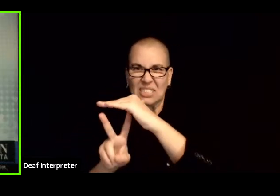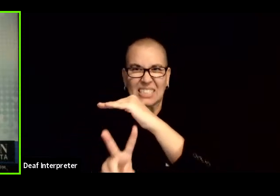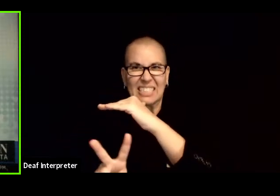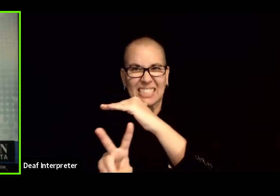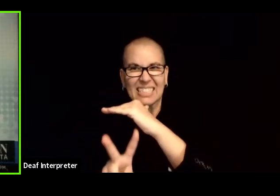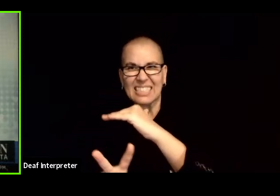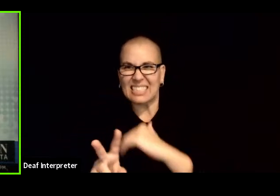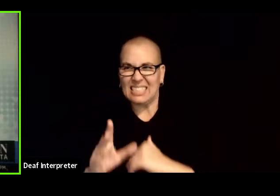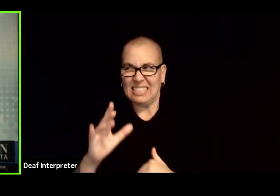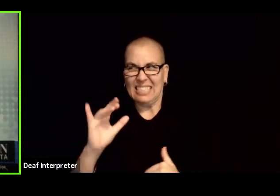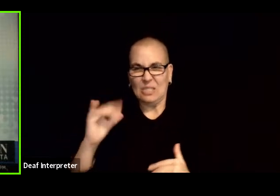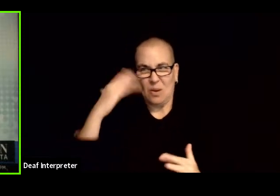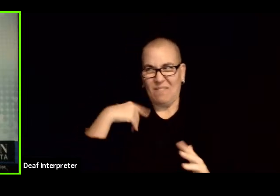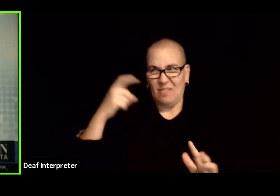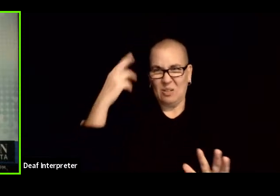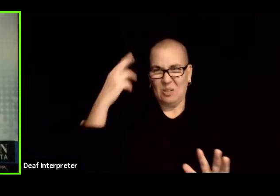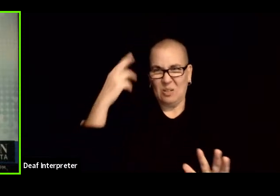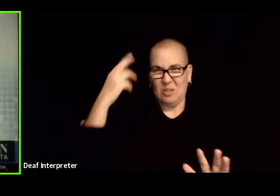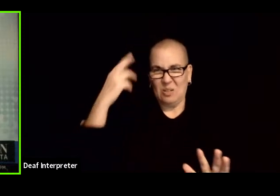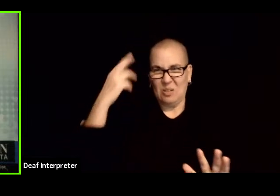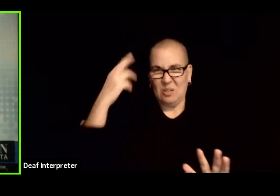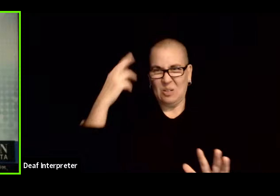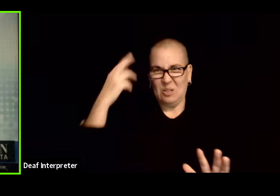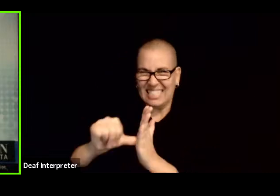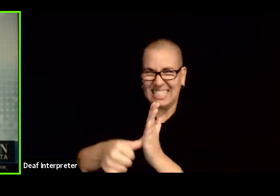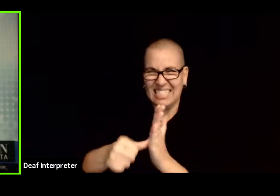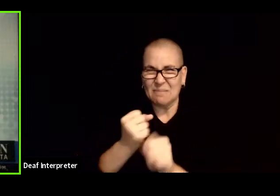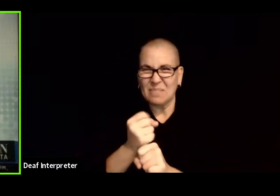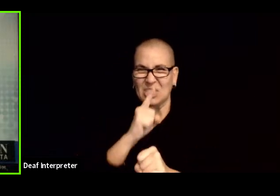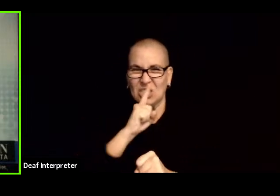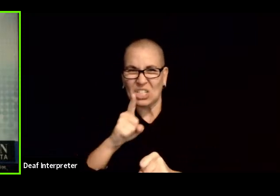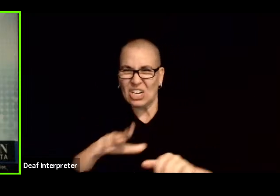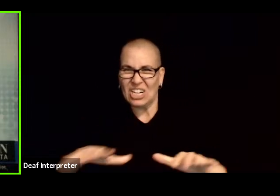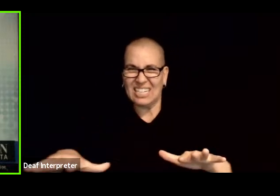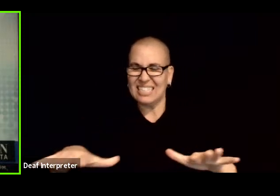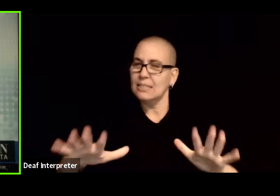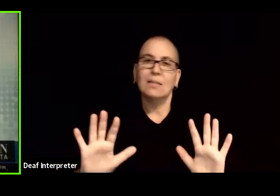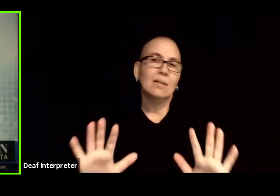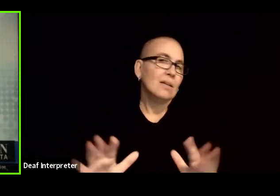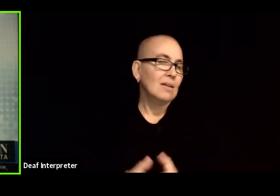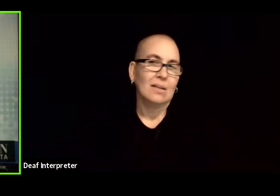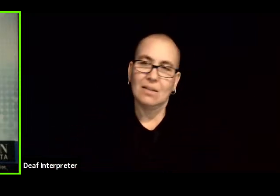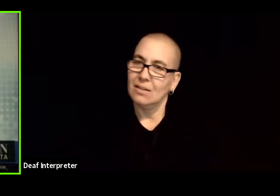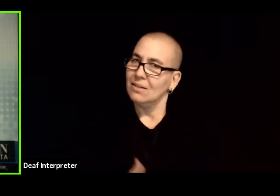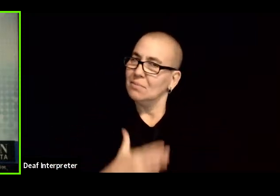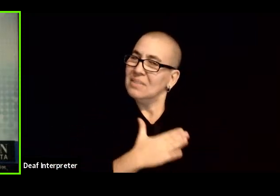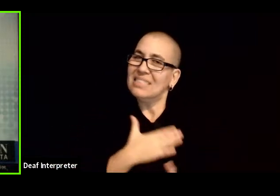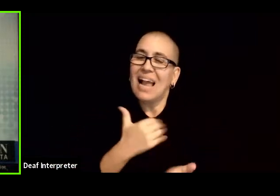need to do everything we can to try to stabilize these numbers and drive them down from here.